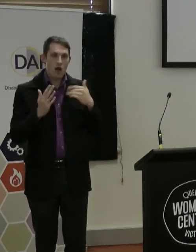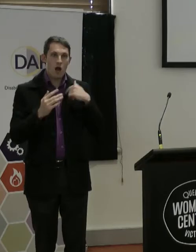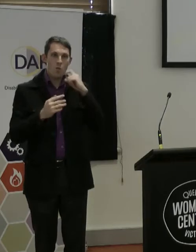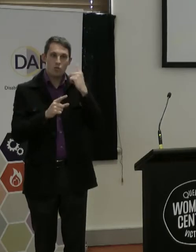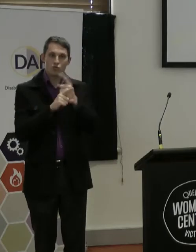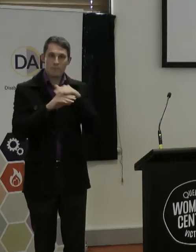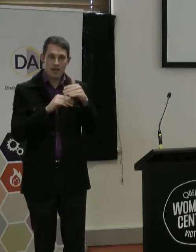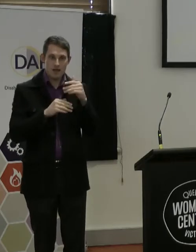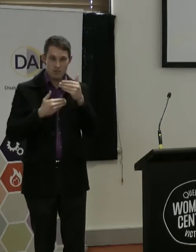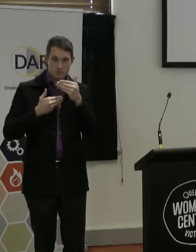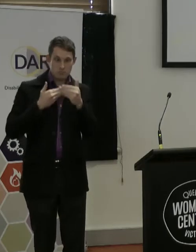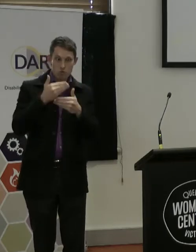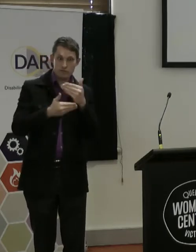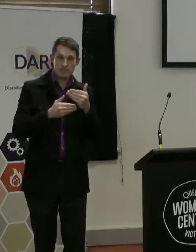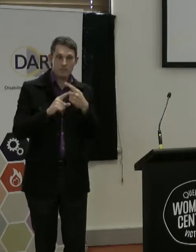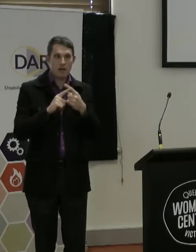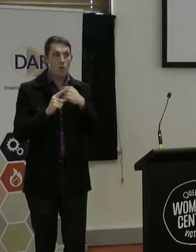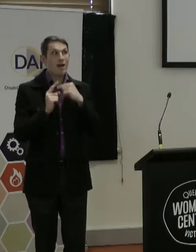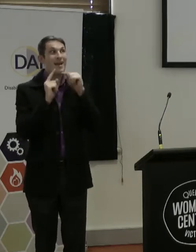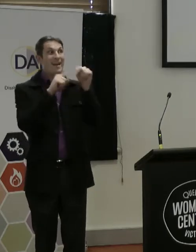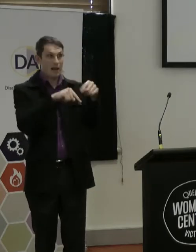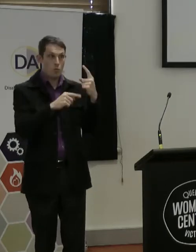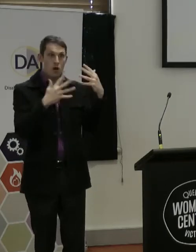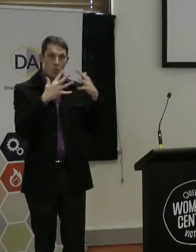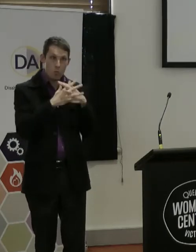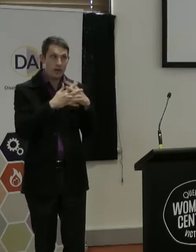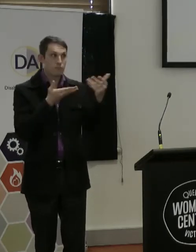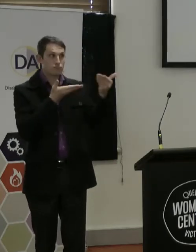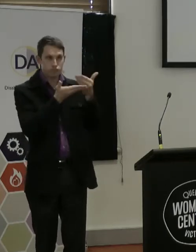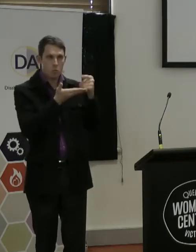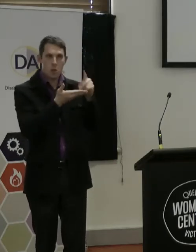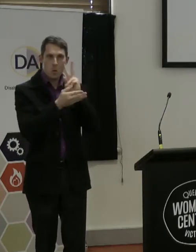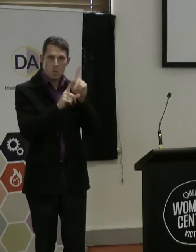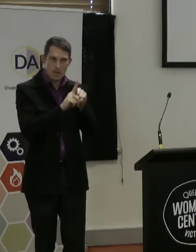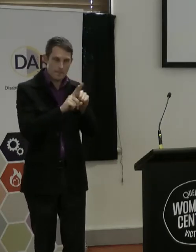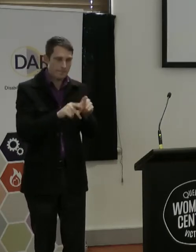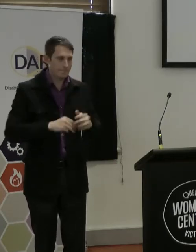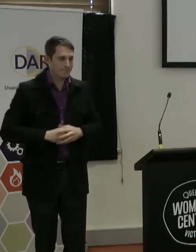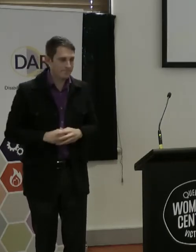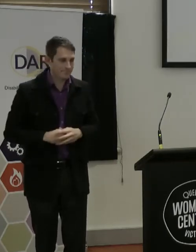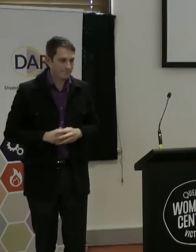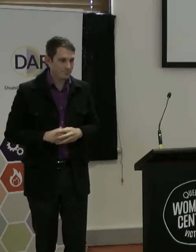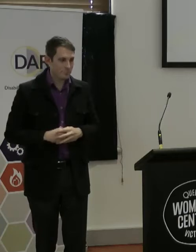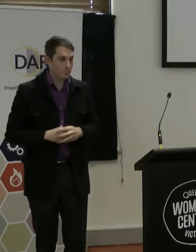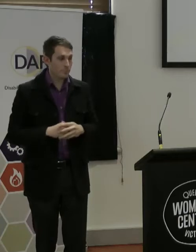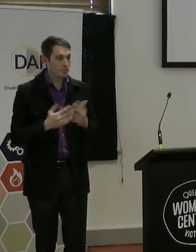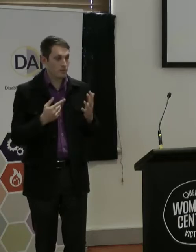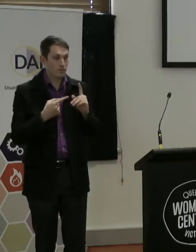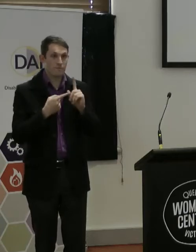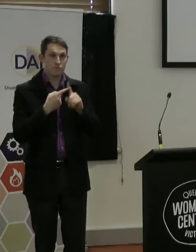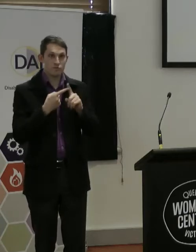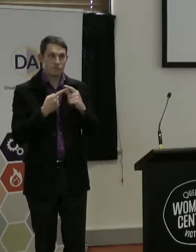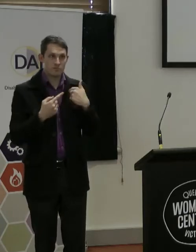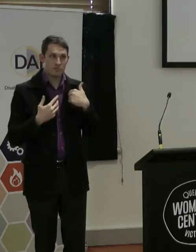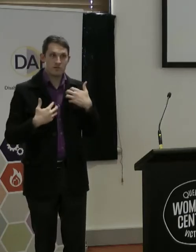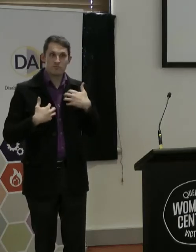week in Geneva looked like for a couple of reasons. First of all, because I'm a nerd and I found it very fascinating, and I know there's some other nerds in the